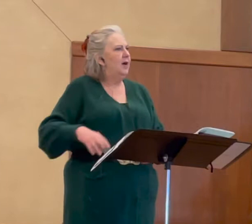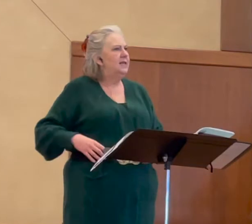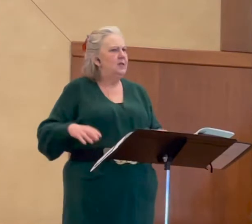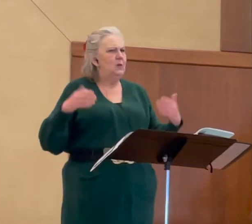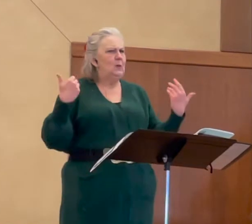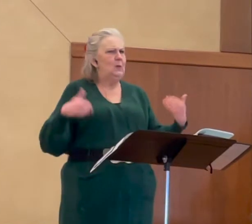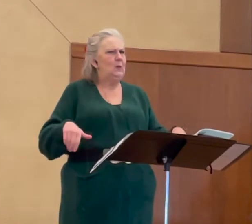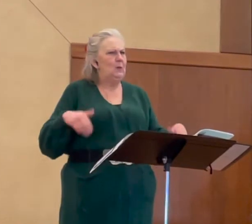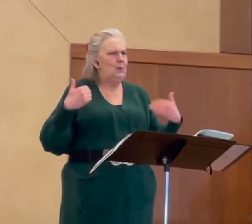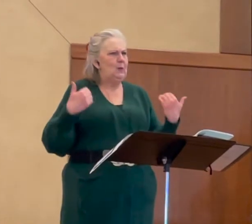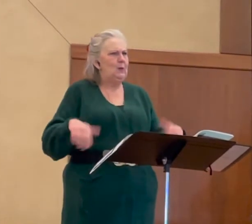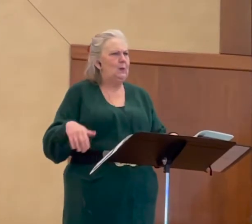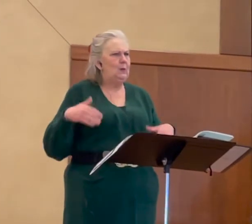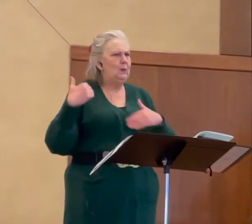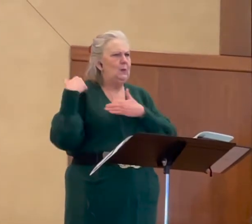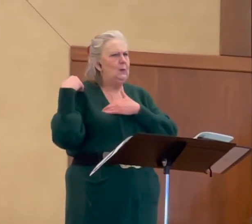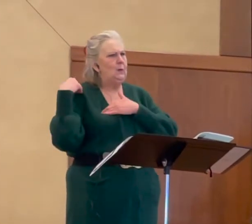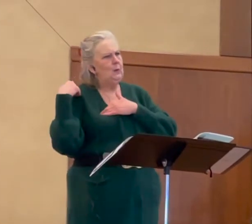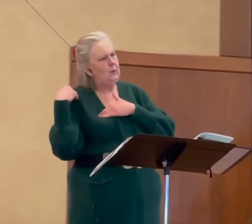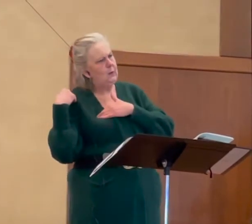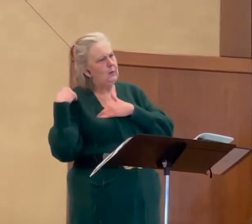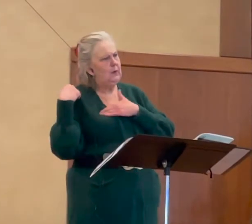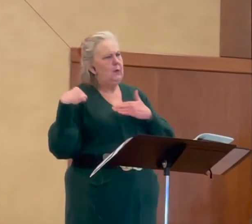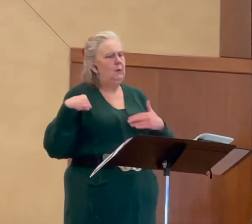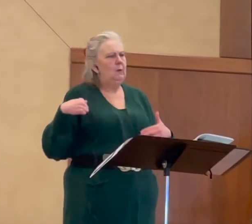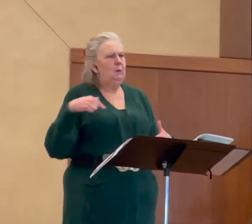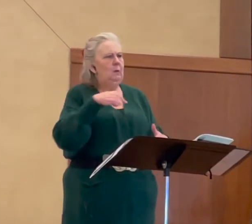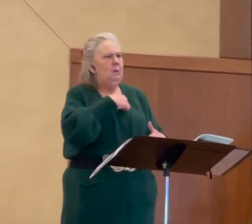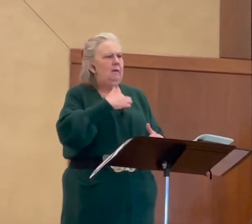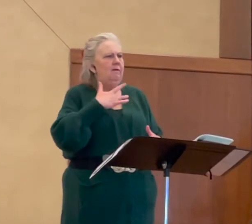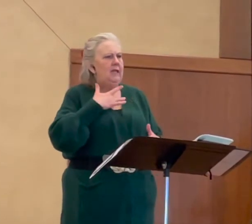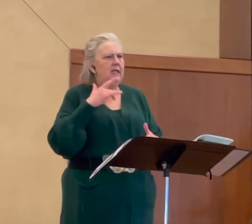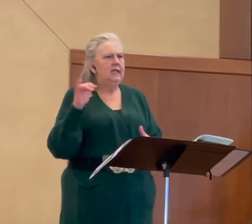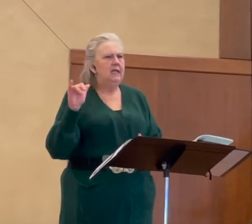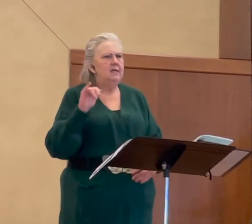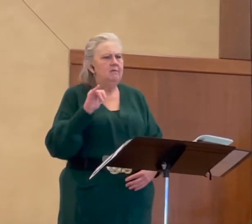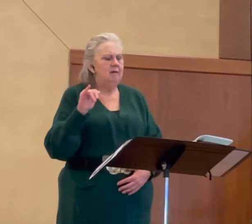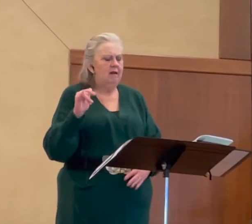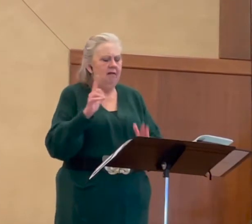load that we feel as well.